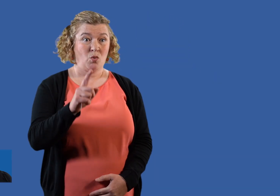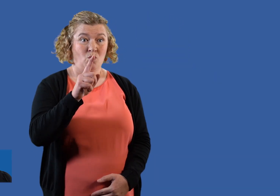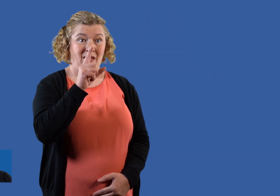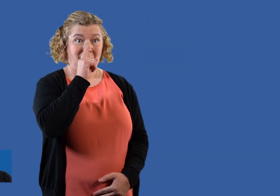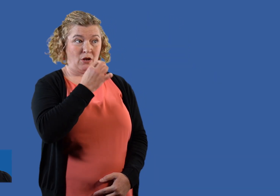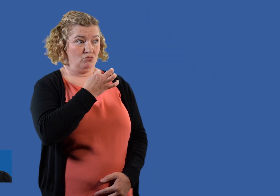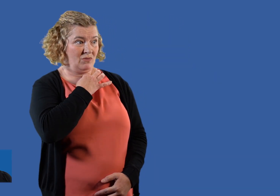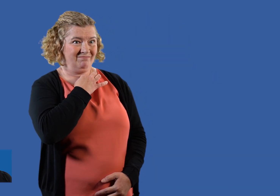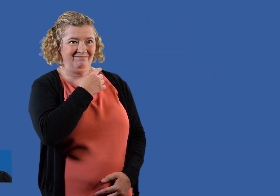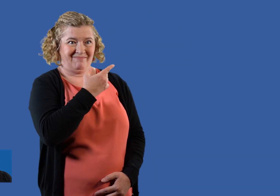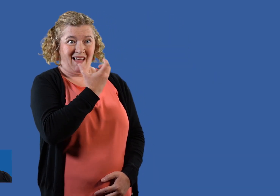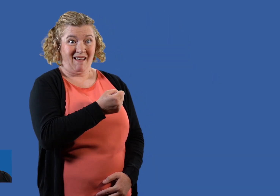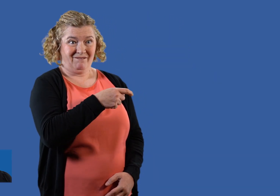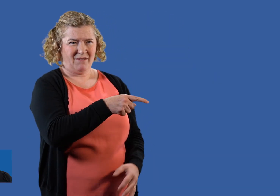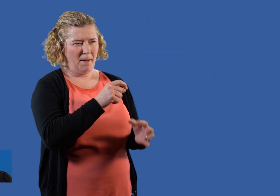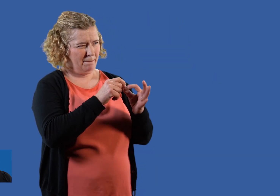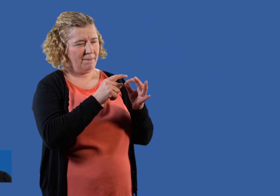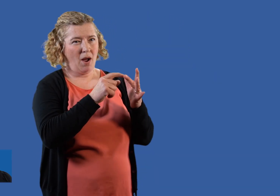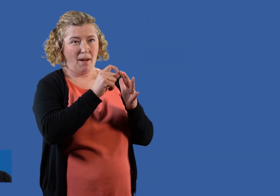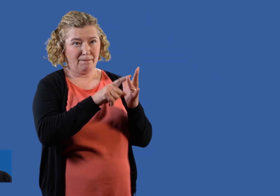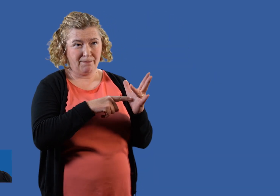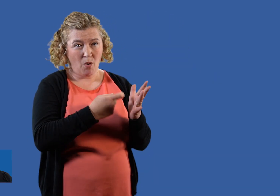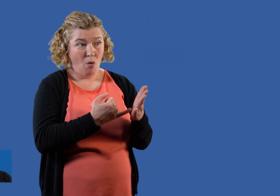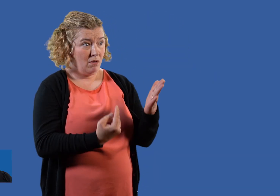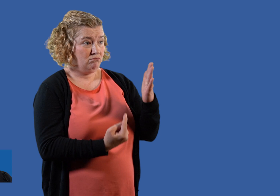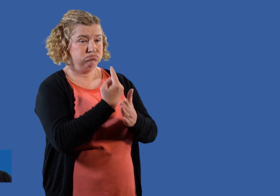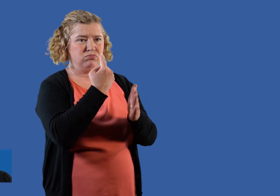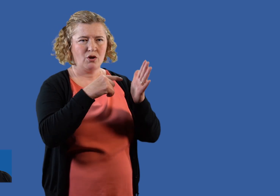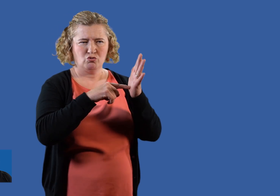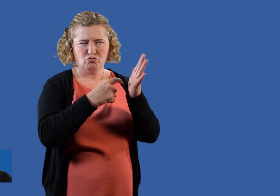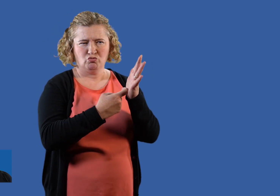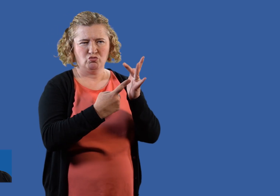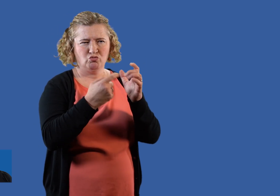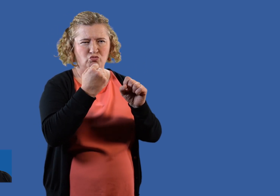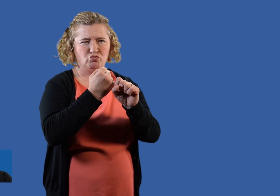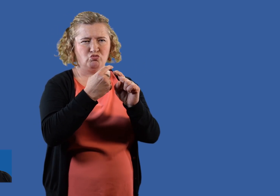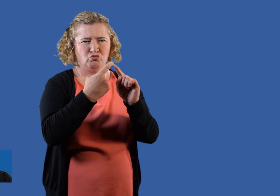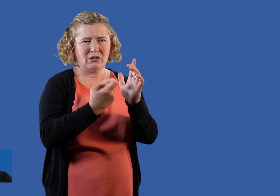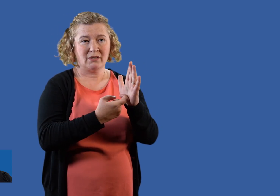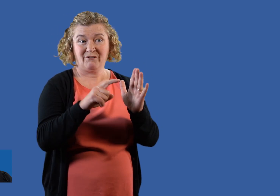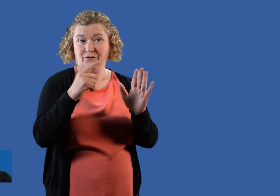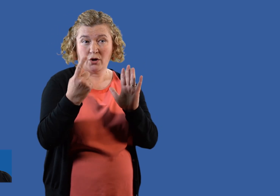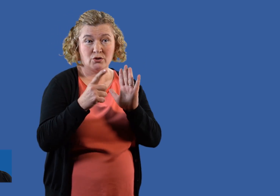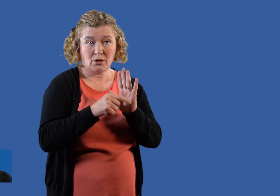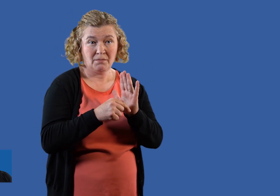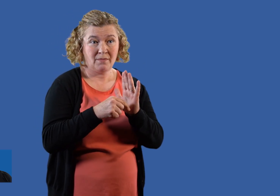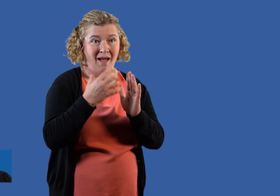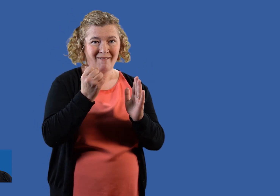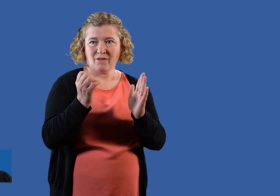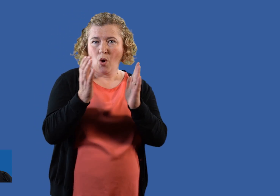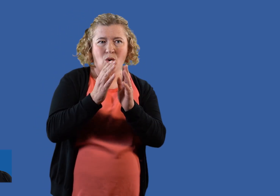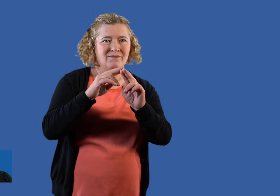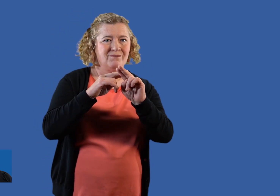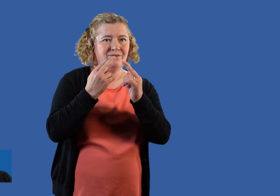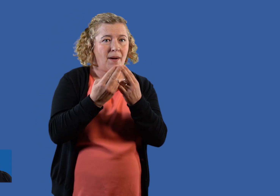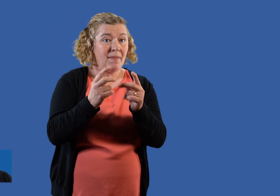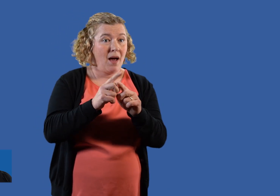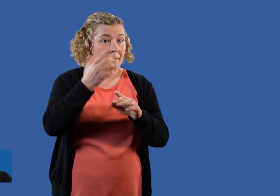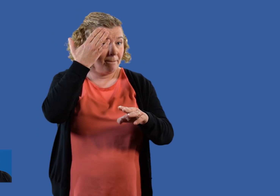Factors could increase the risk of developing bipolar or act as a trigger for the first episode, include having first-degree relatives such